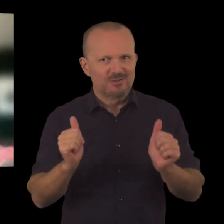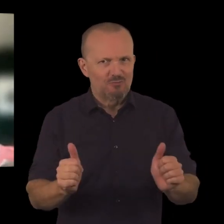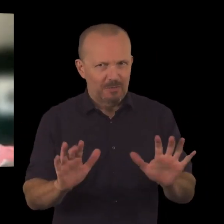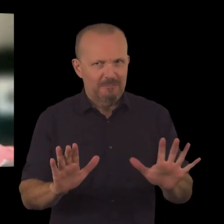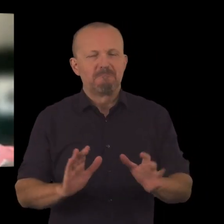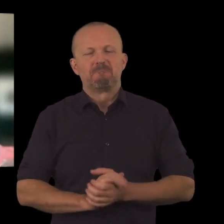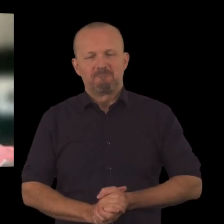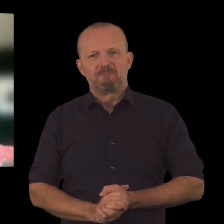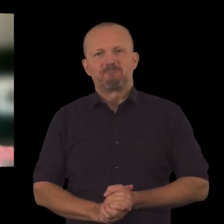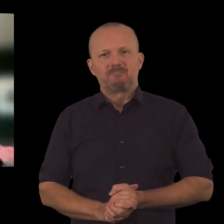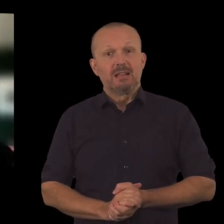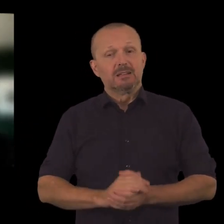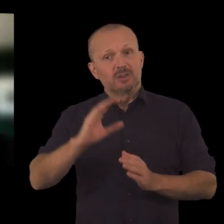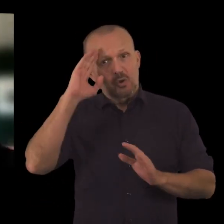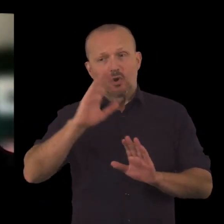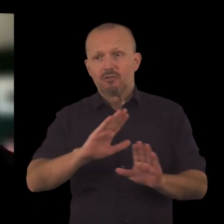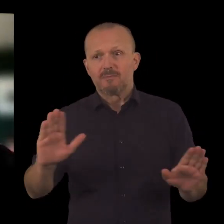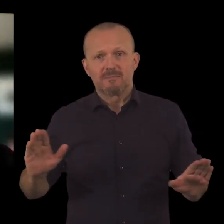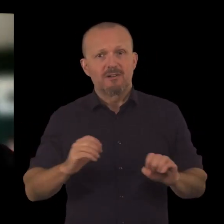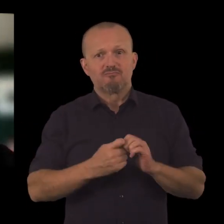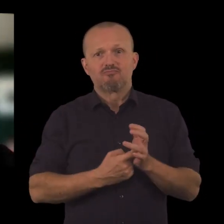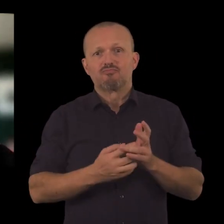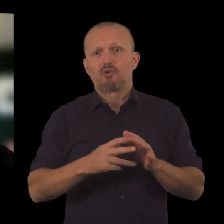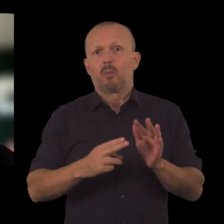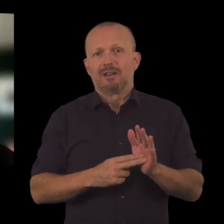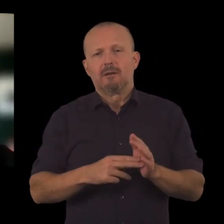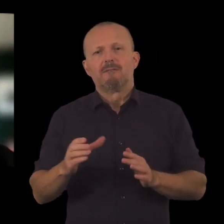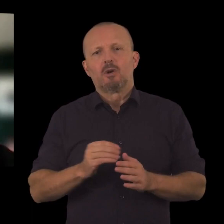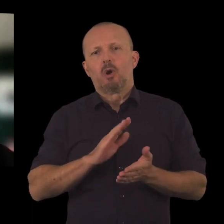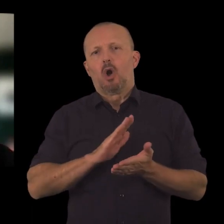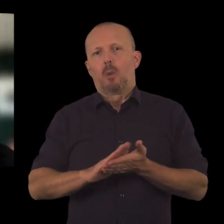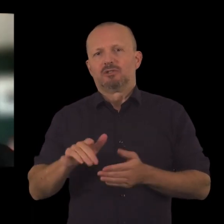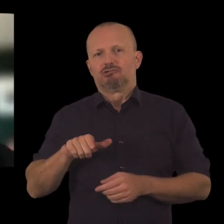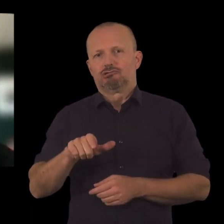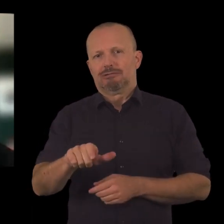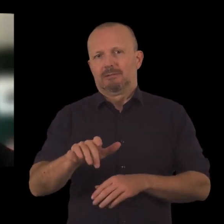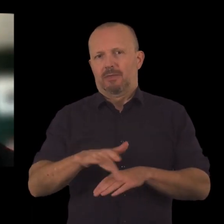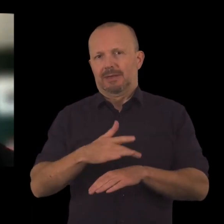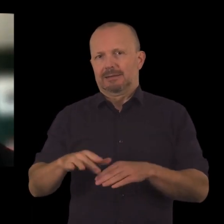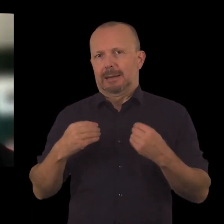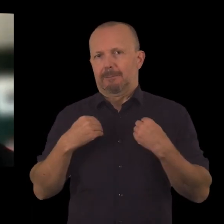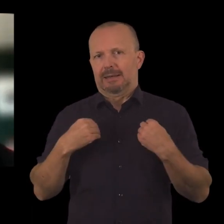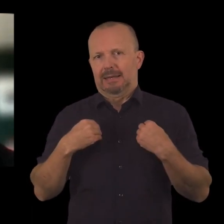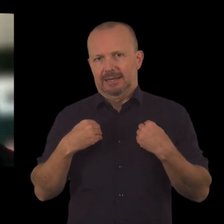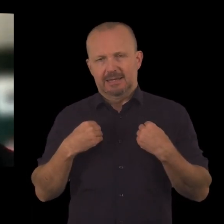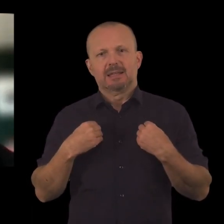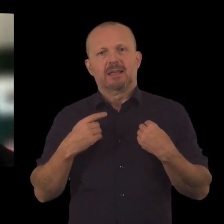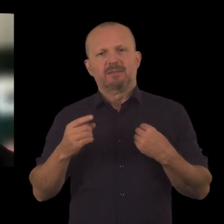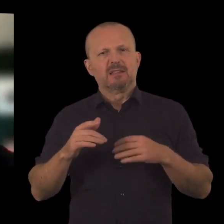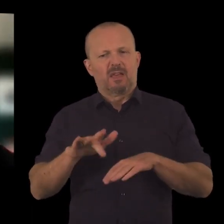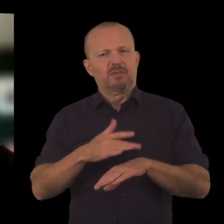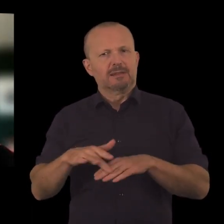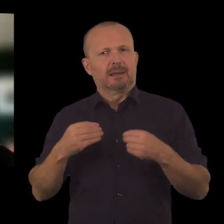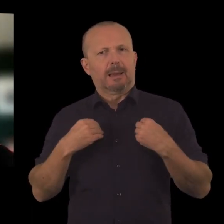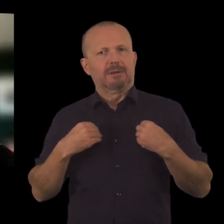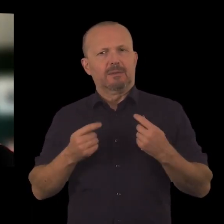That is all fine for now. Kia ora, I'm Bronwyn. I'm from a group called the Hobson Street Theatre Company,